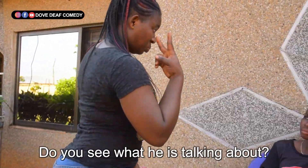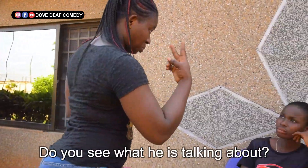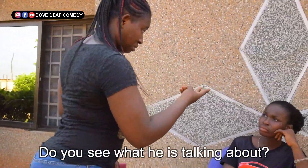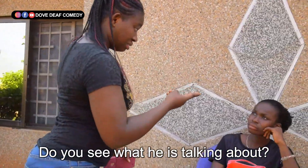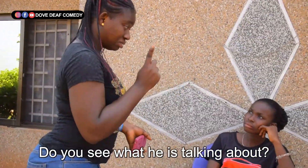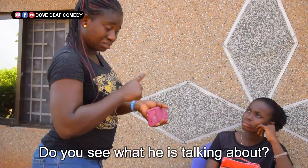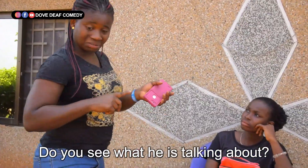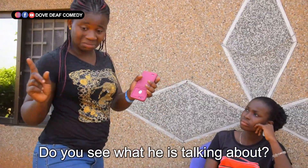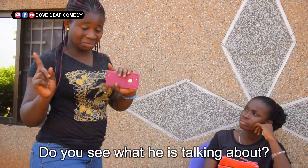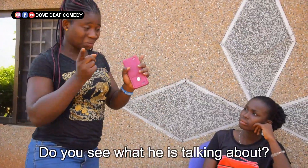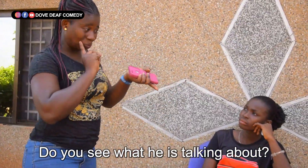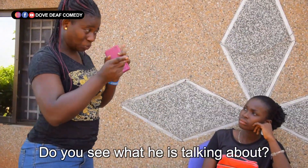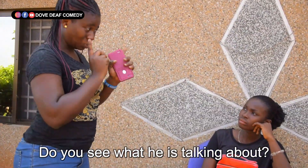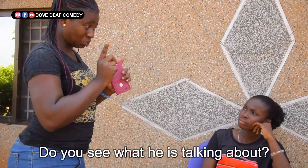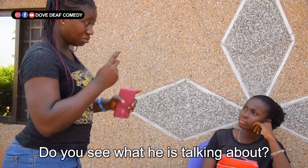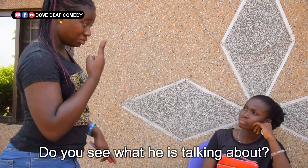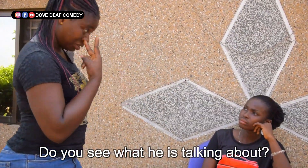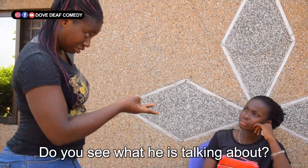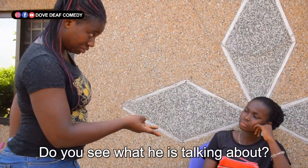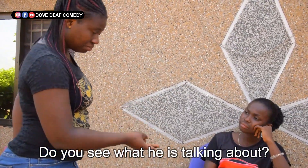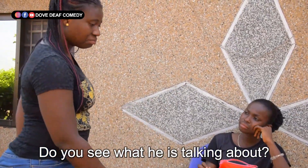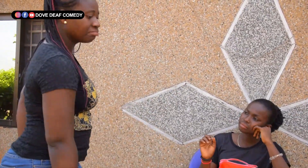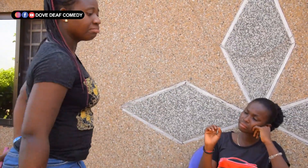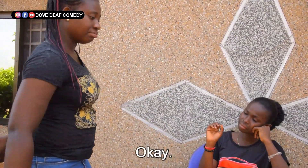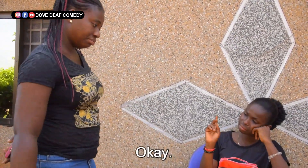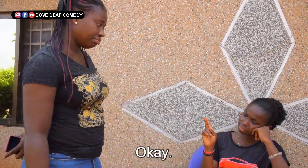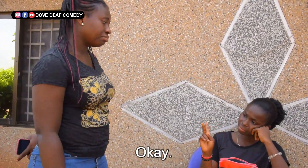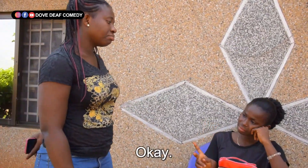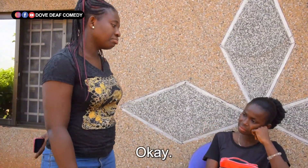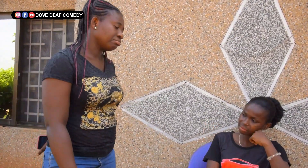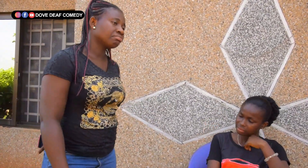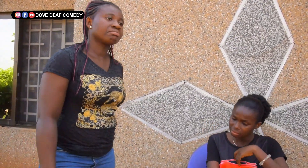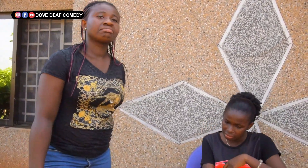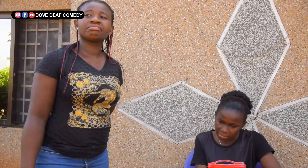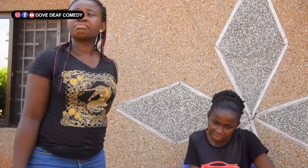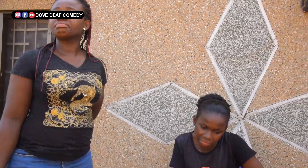Do you see what he is talking about? Okay.